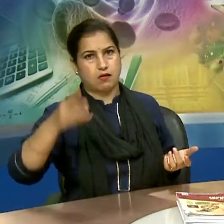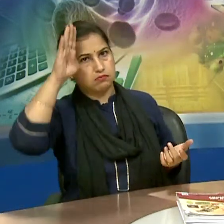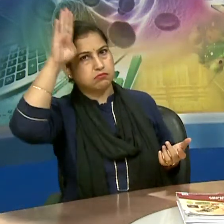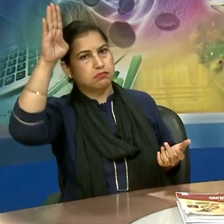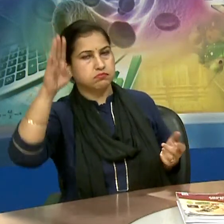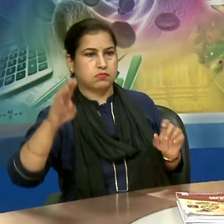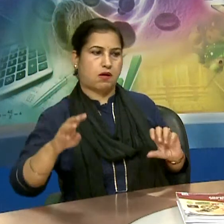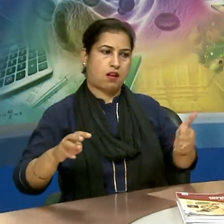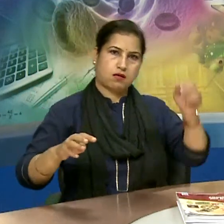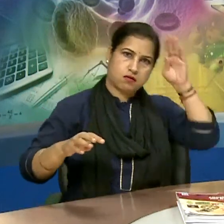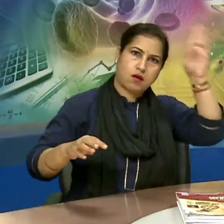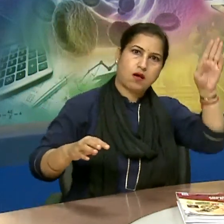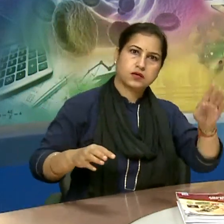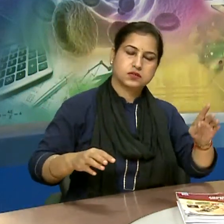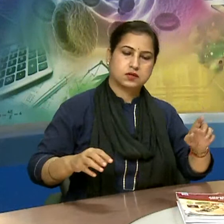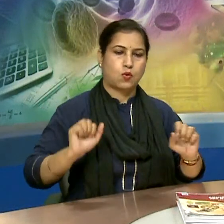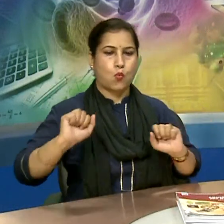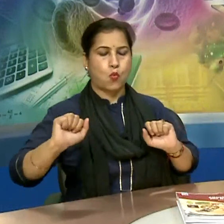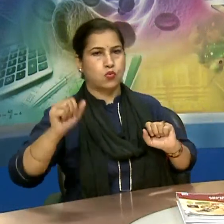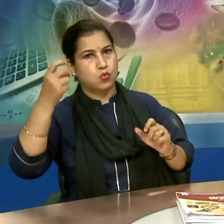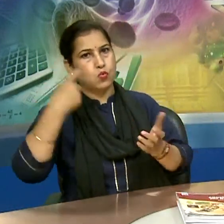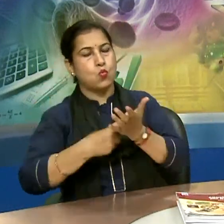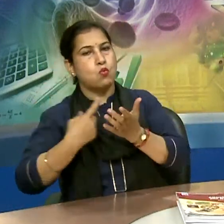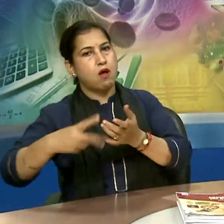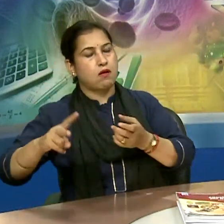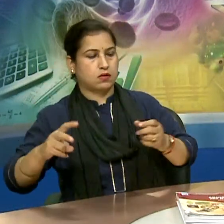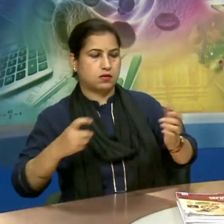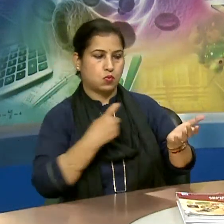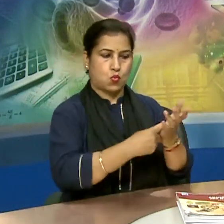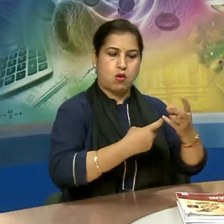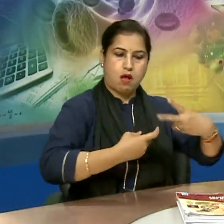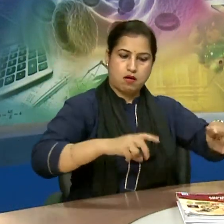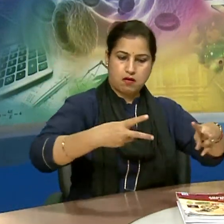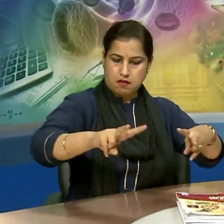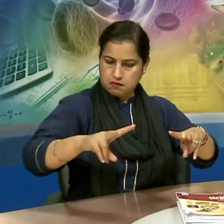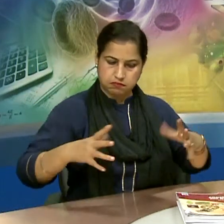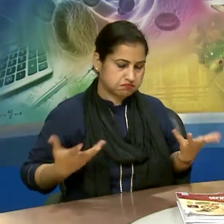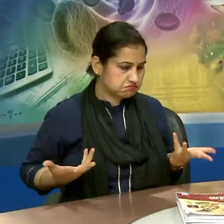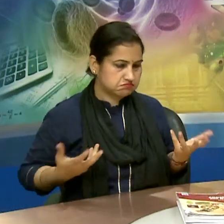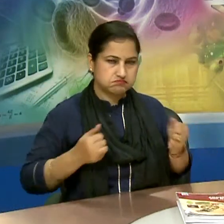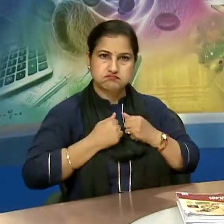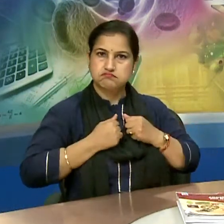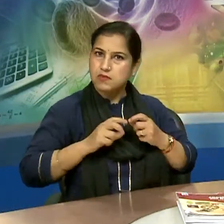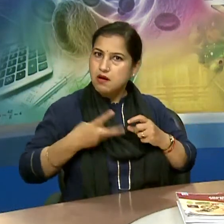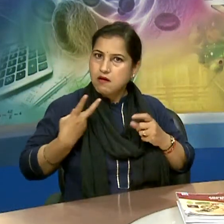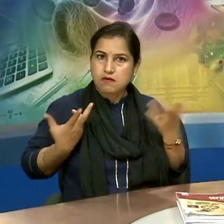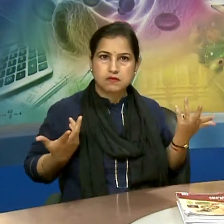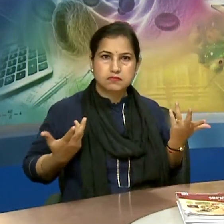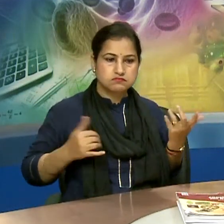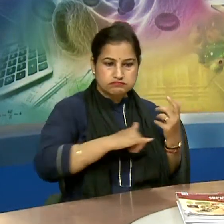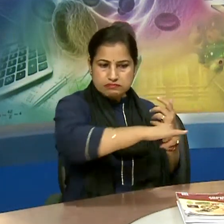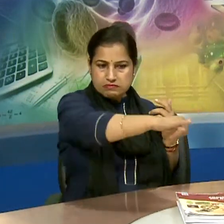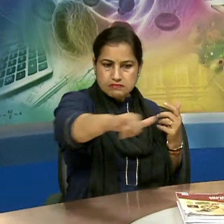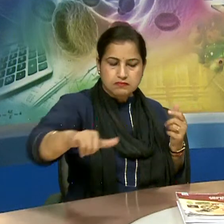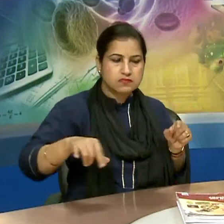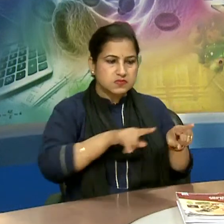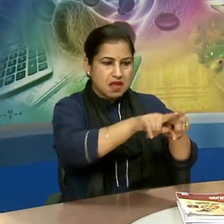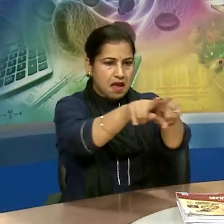in a given country were governed by different